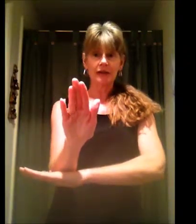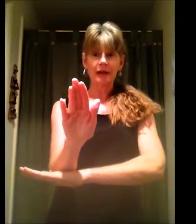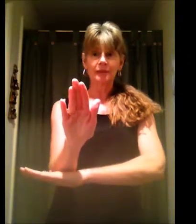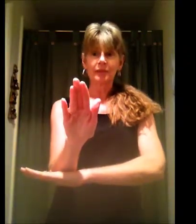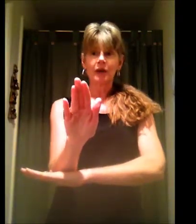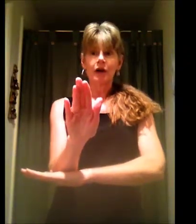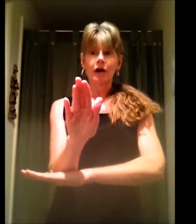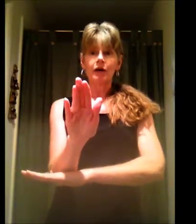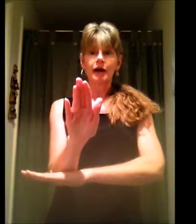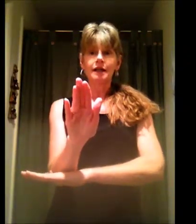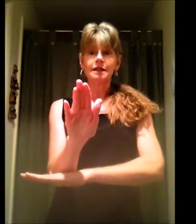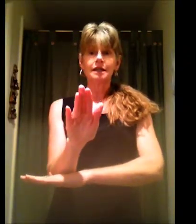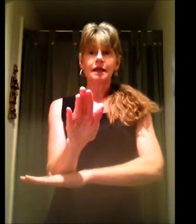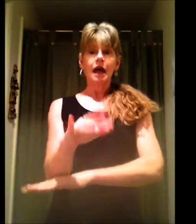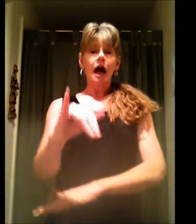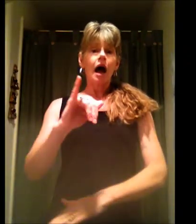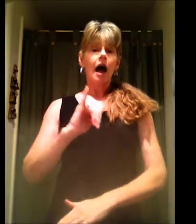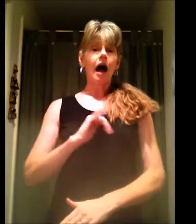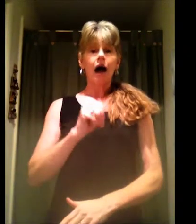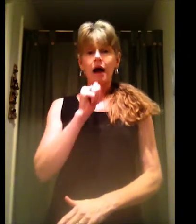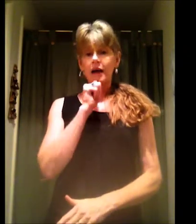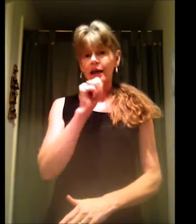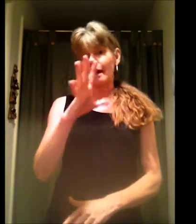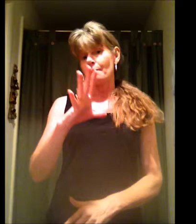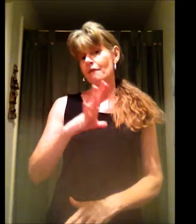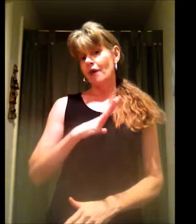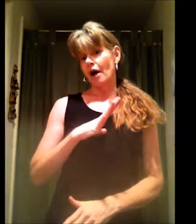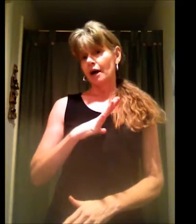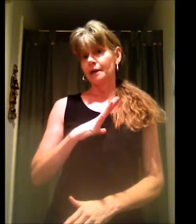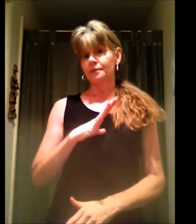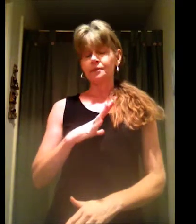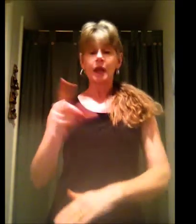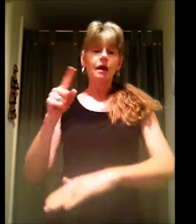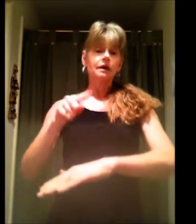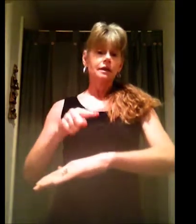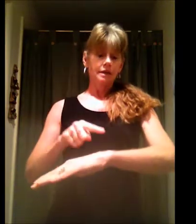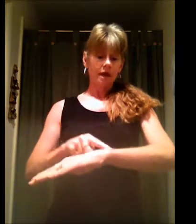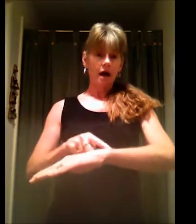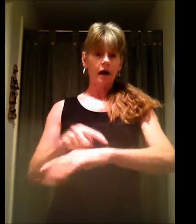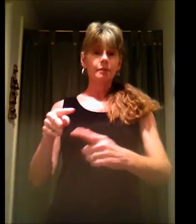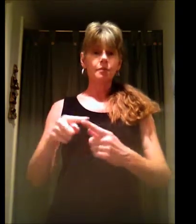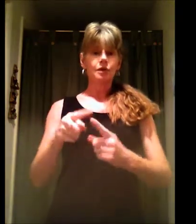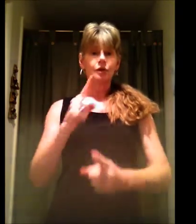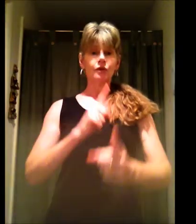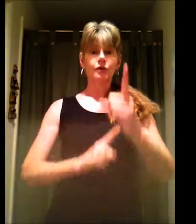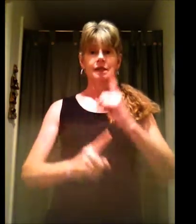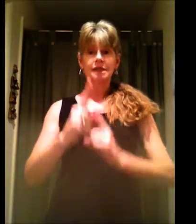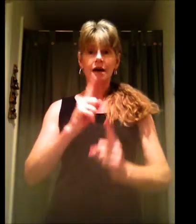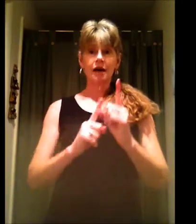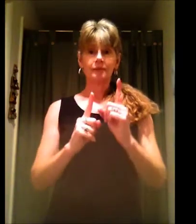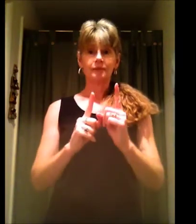see. All right. I am fine. Time to sign.